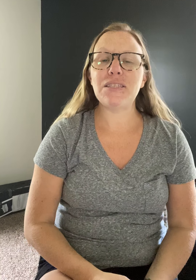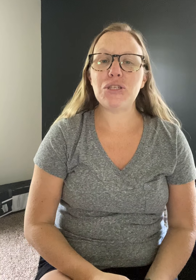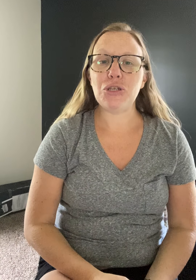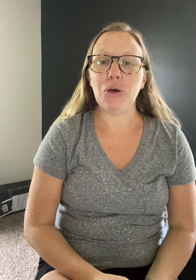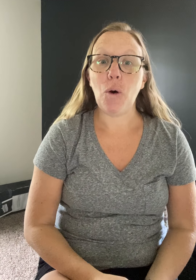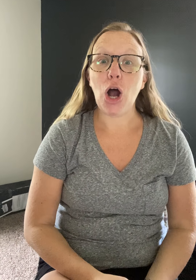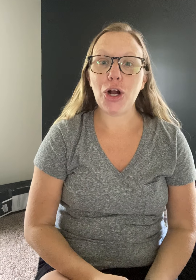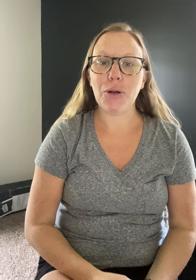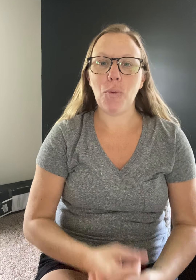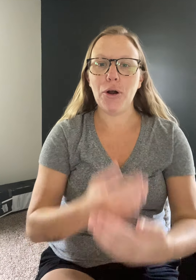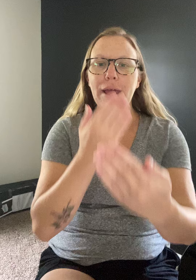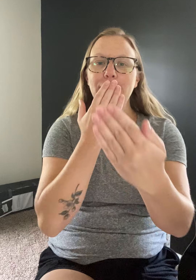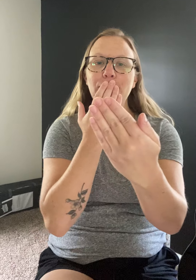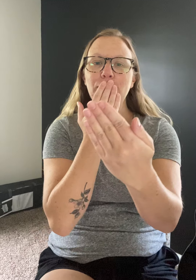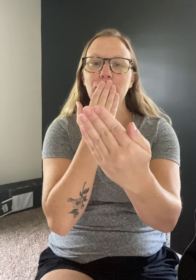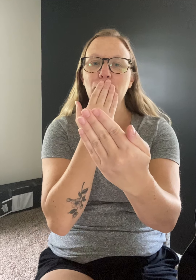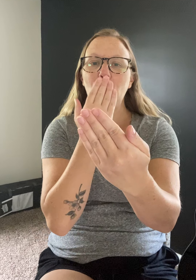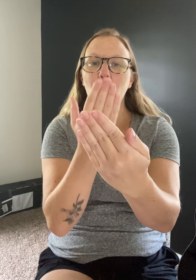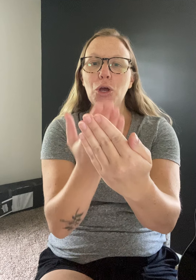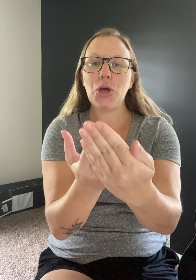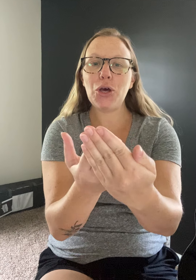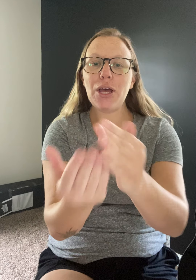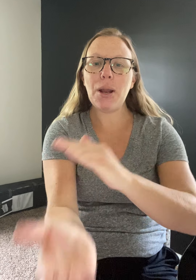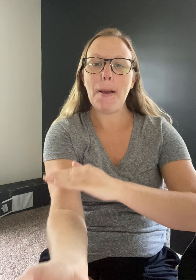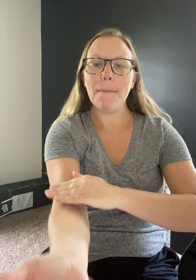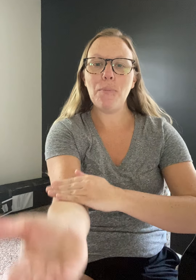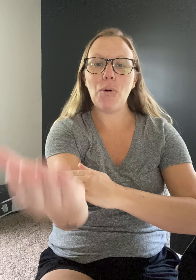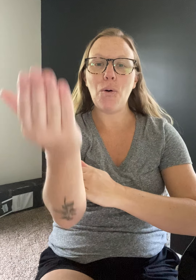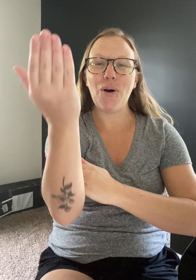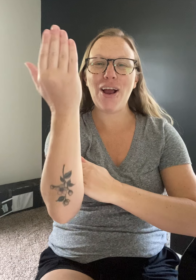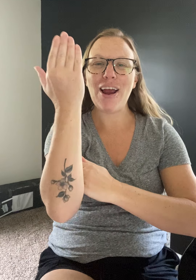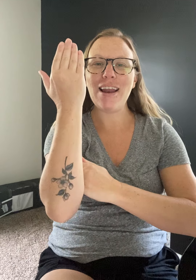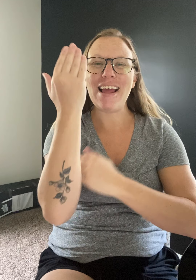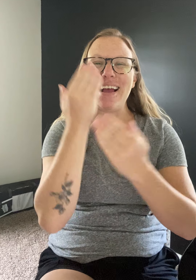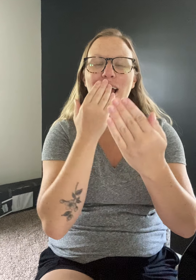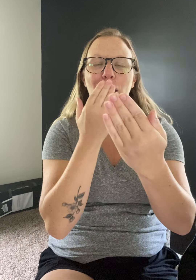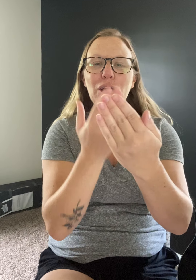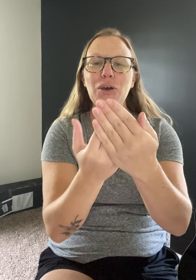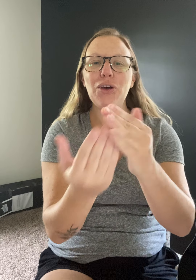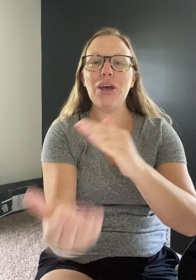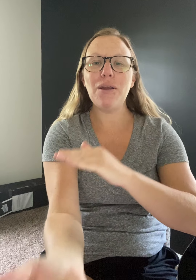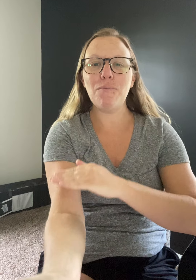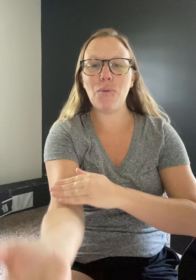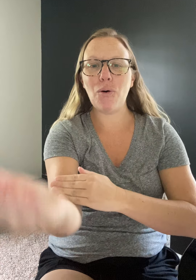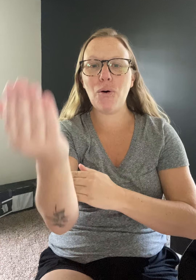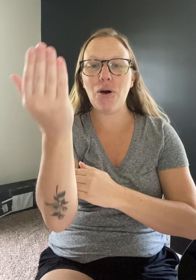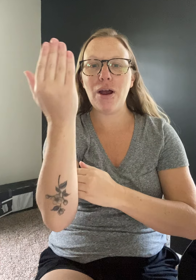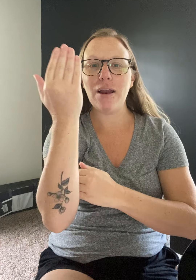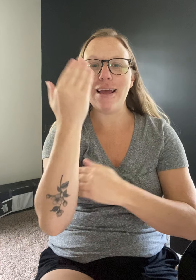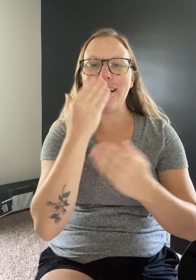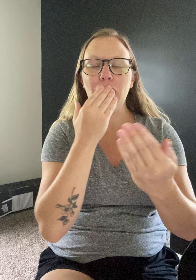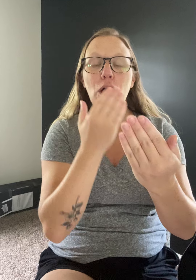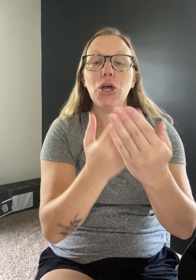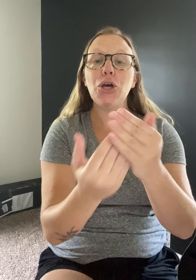Let's do our good morning. Good morning, good morning,